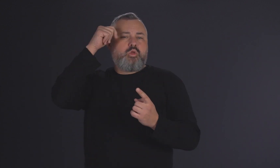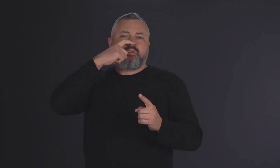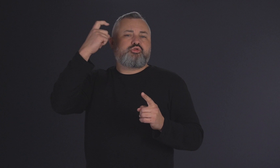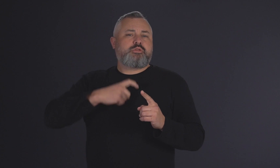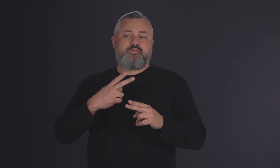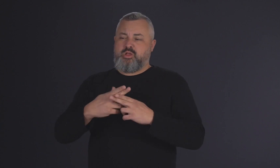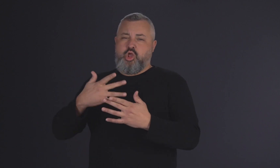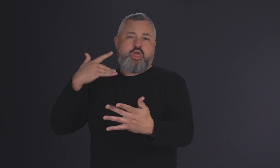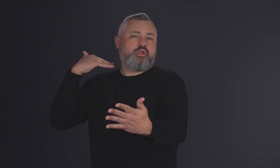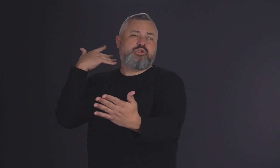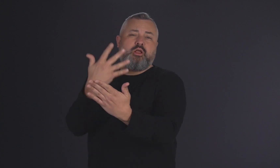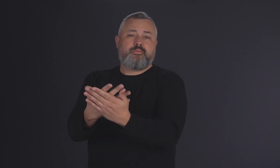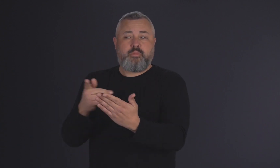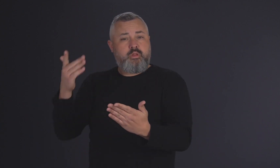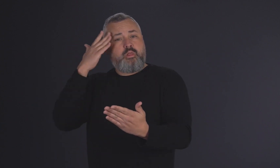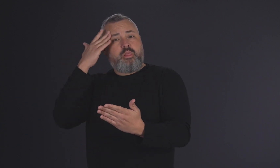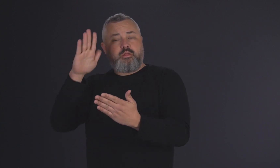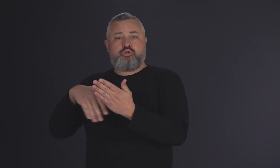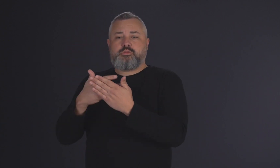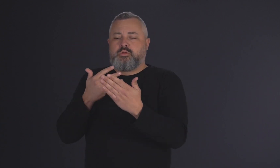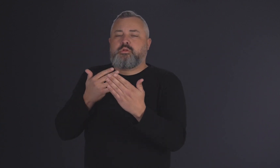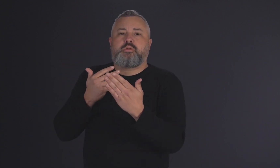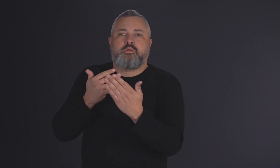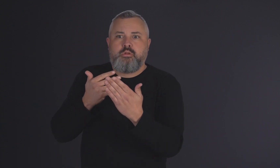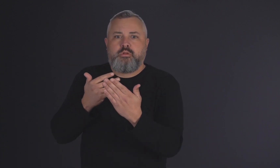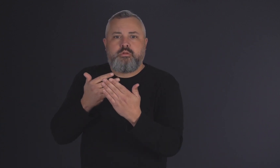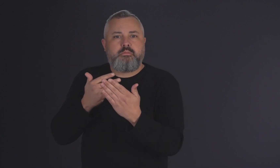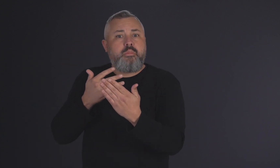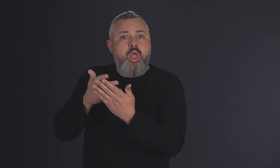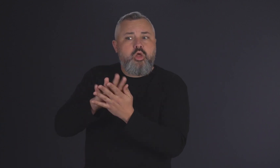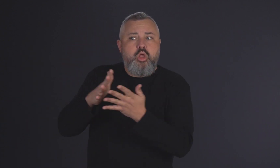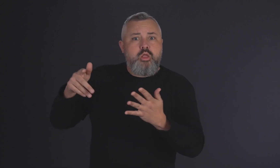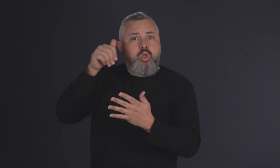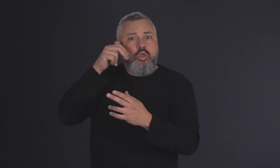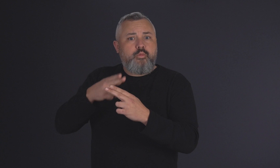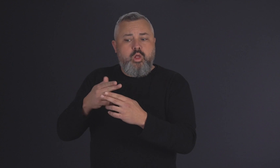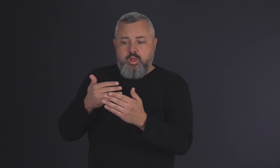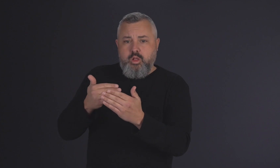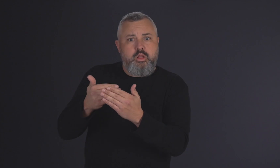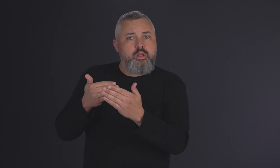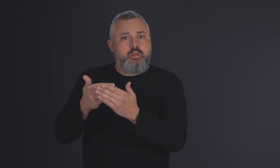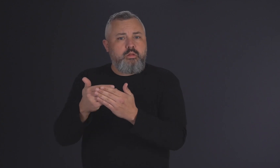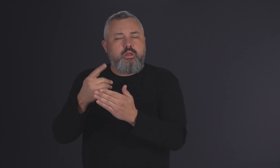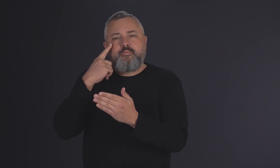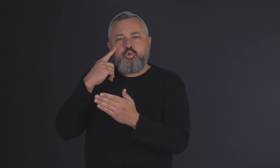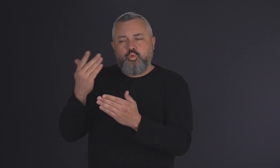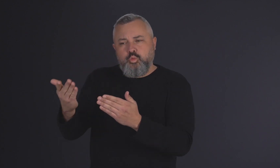she believed that the diagnosis was mild. Not until much later did she find out the seriousness of the situation, despite the rest